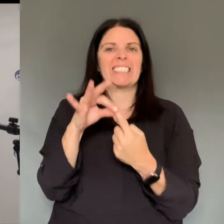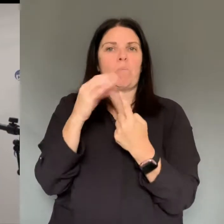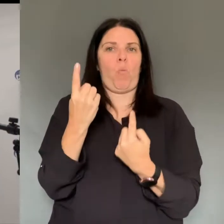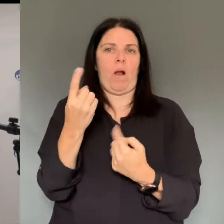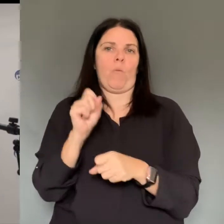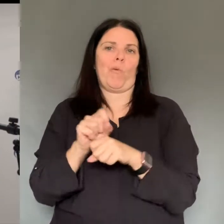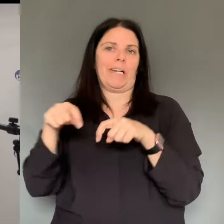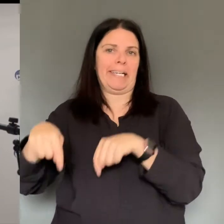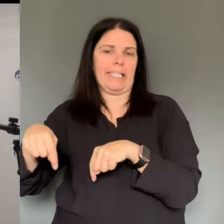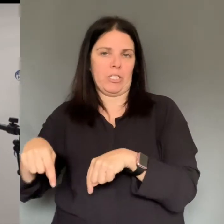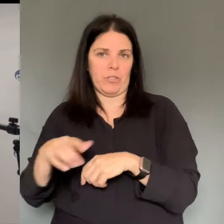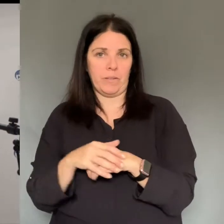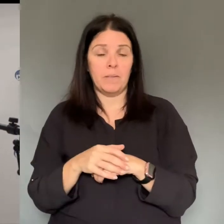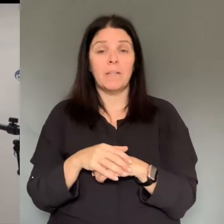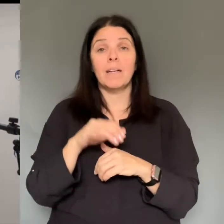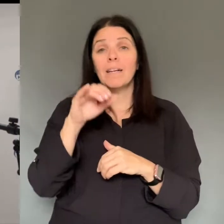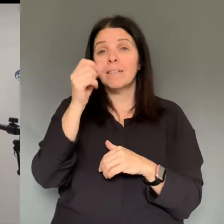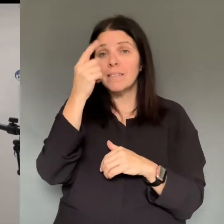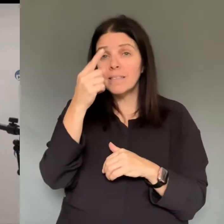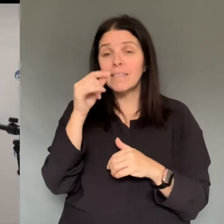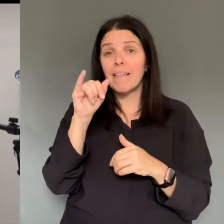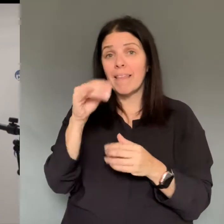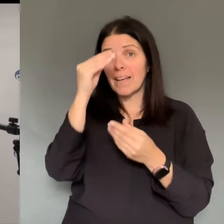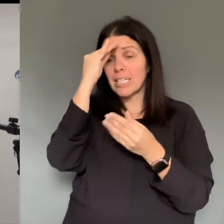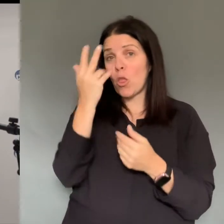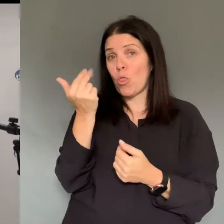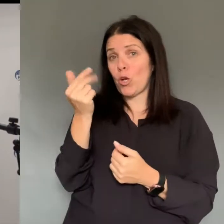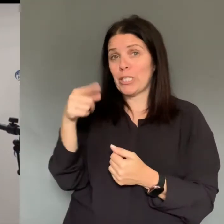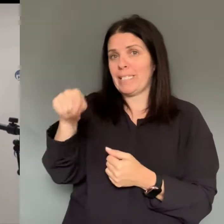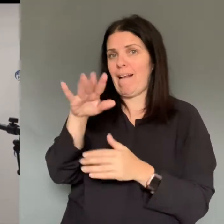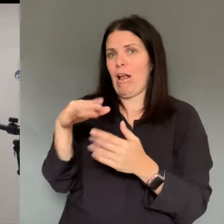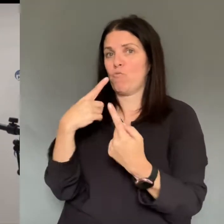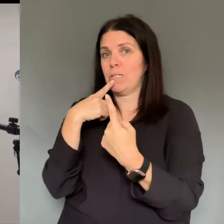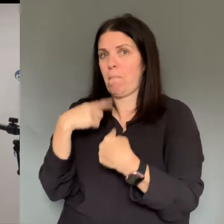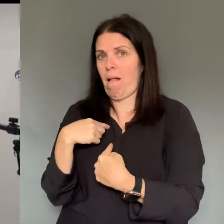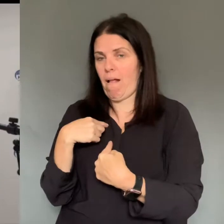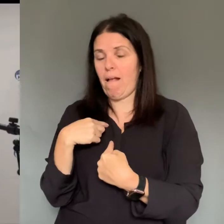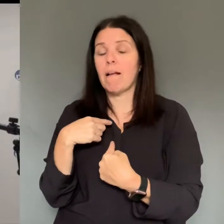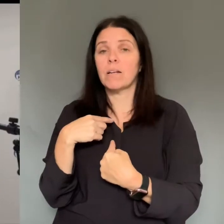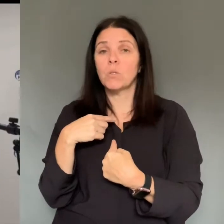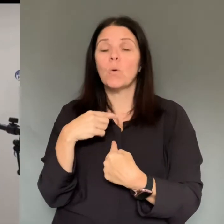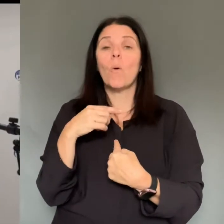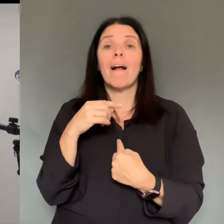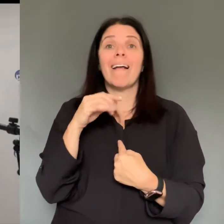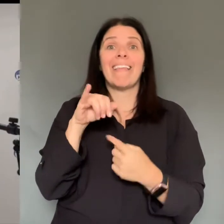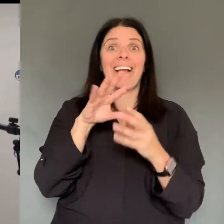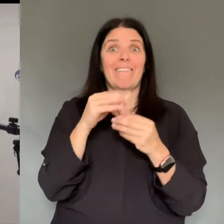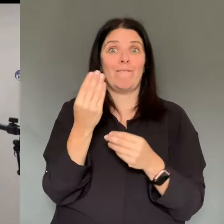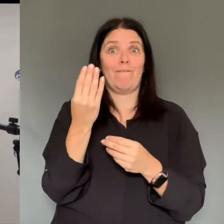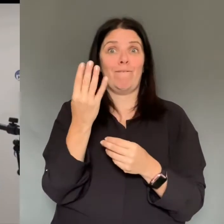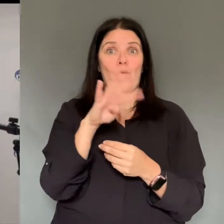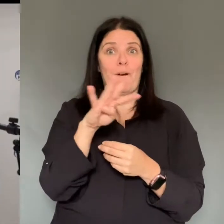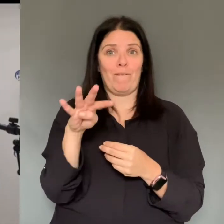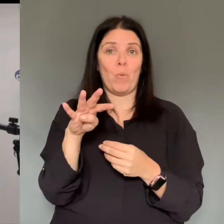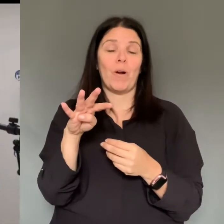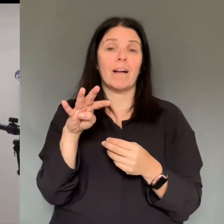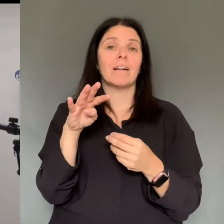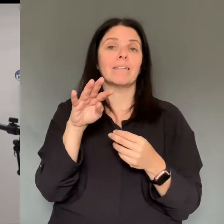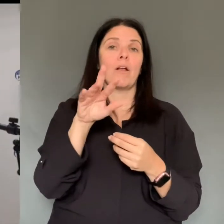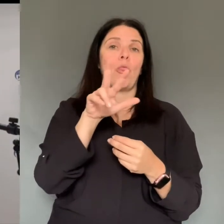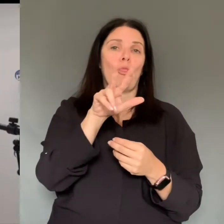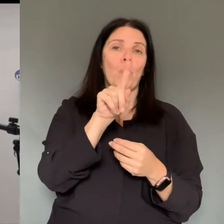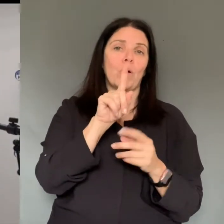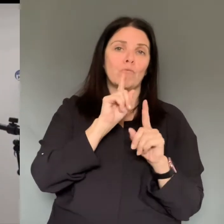case detail on 13 individuals, so the data that I just summarized, it's for those who we have an answer for the response answer for the healthcare